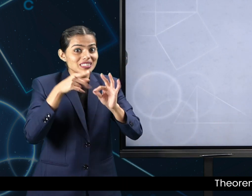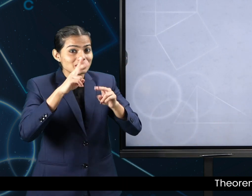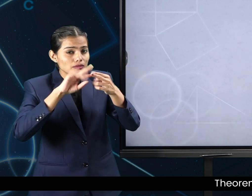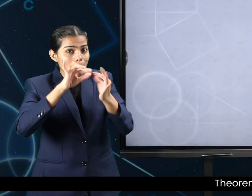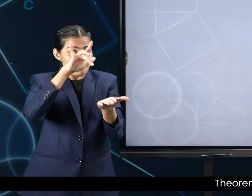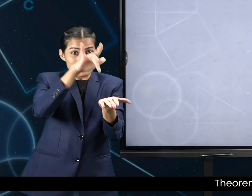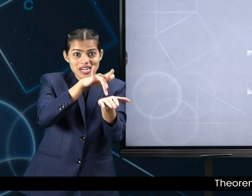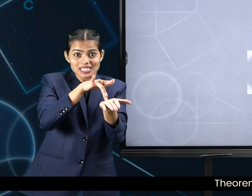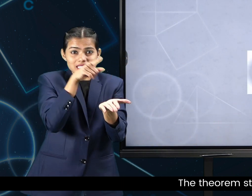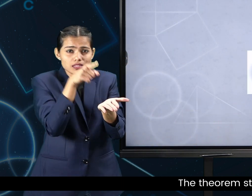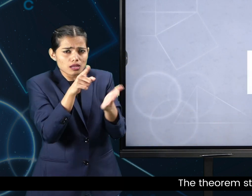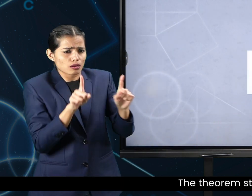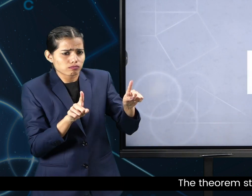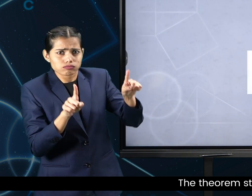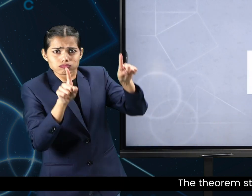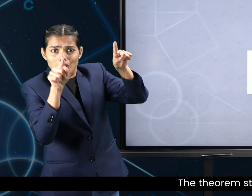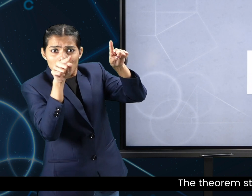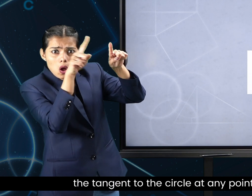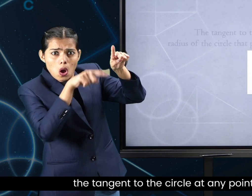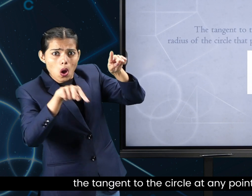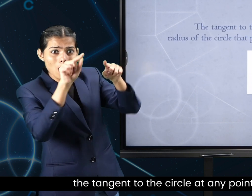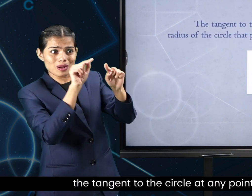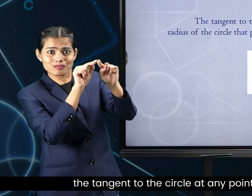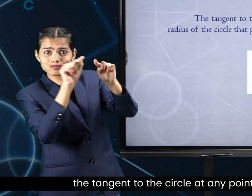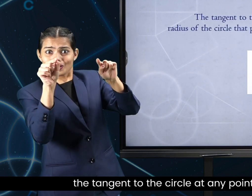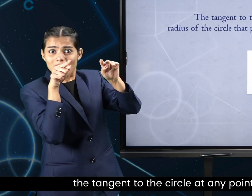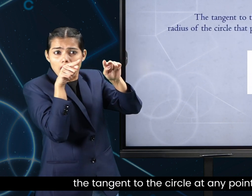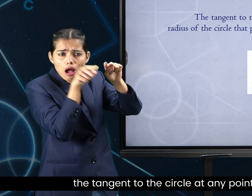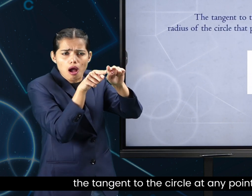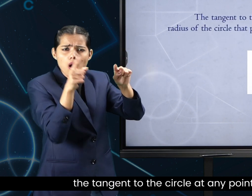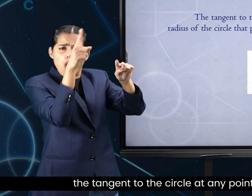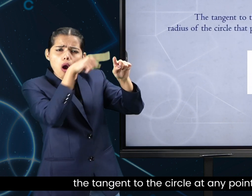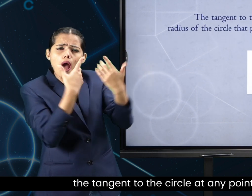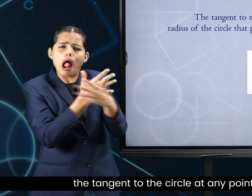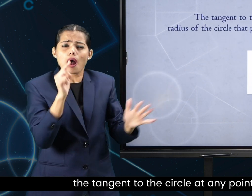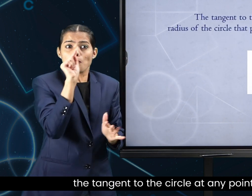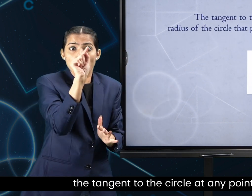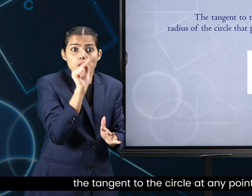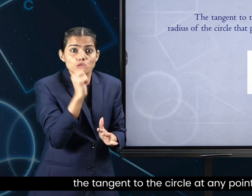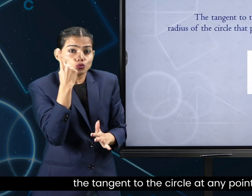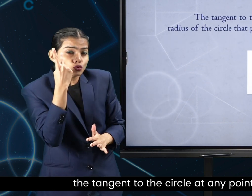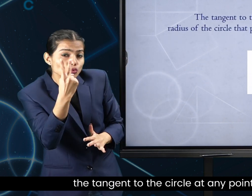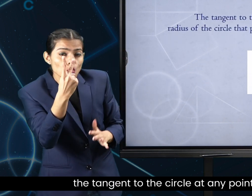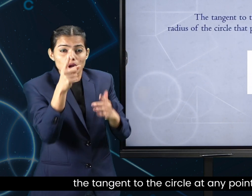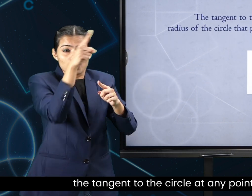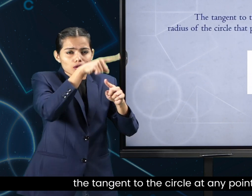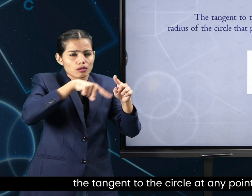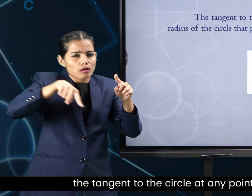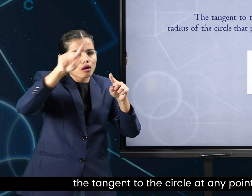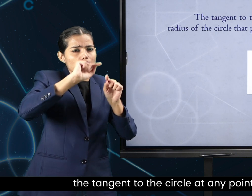Theorem. The theorem states that the tangent to the circle at any point is perpendicular to the radius